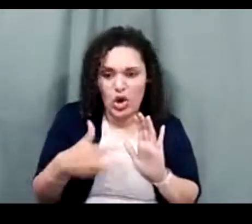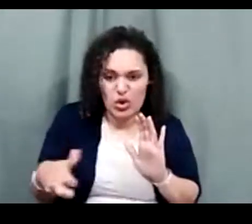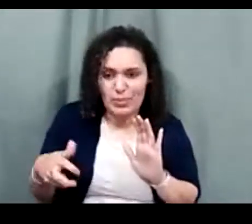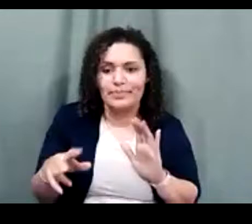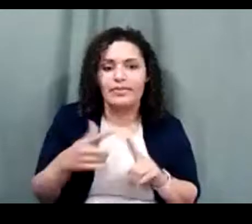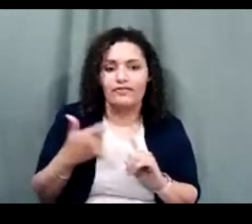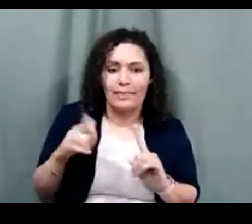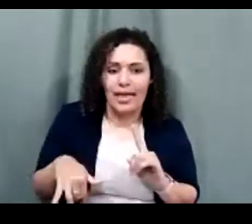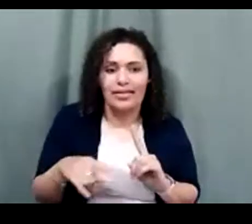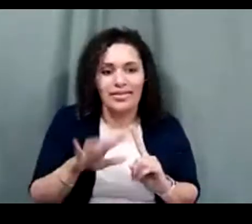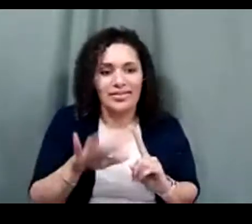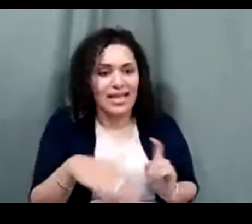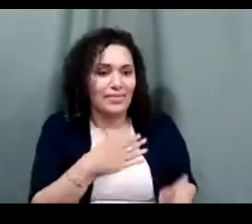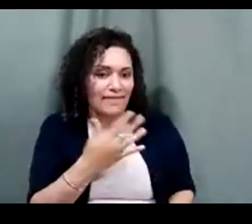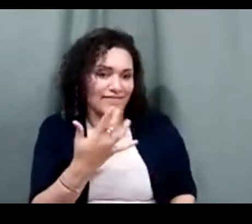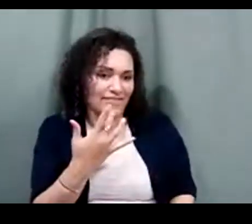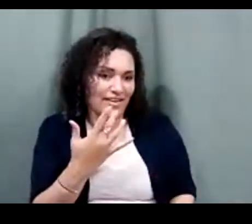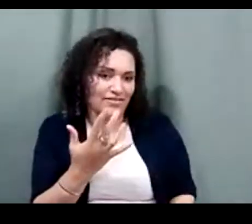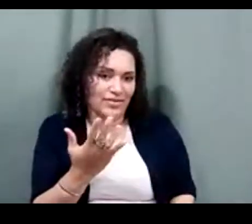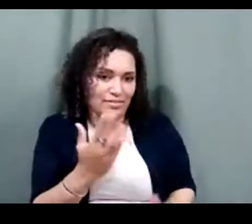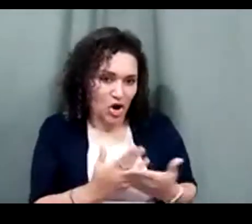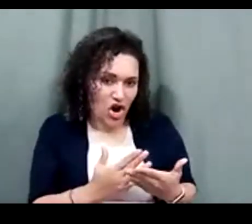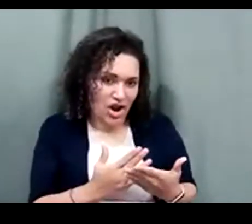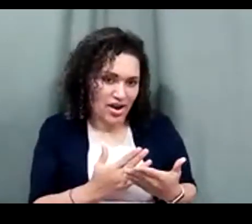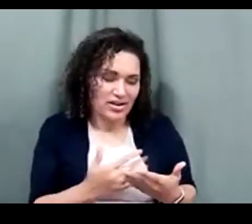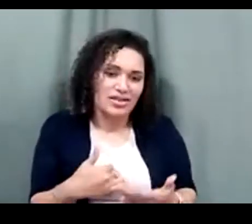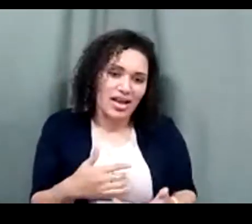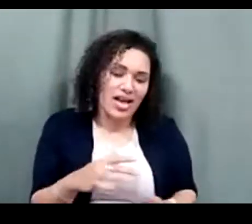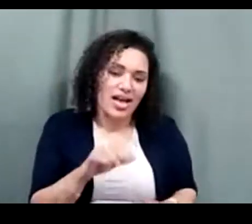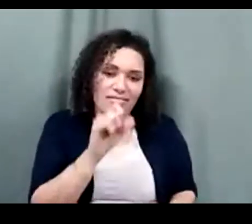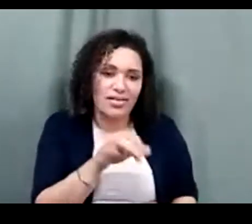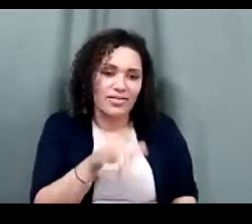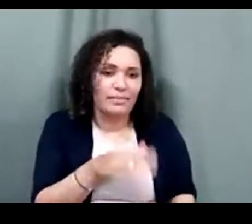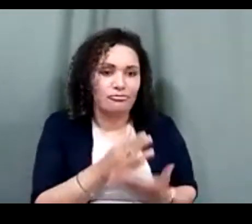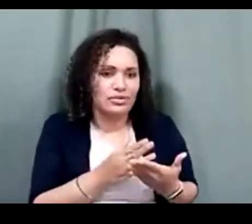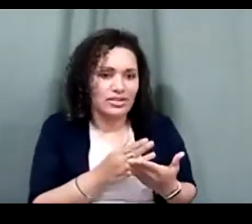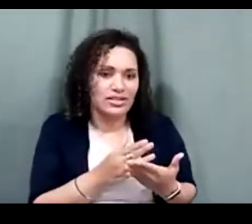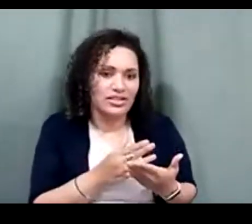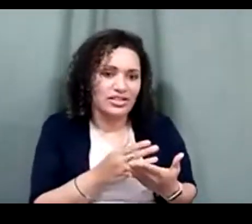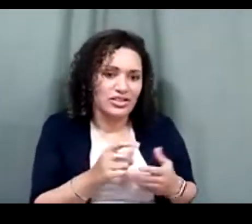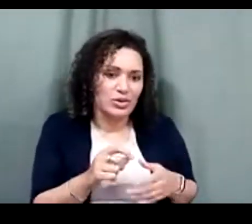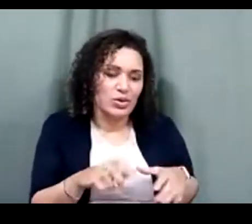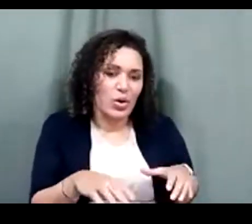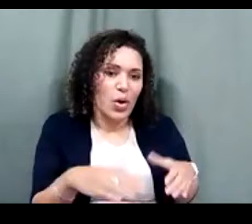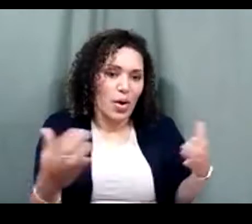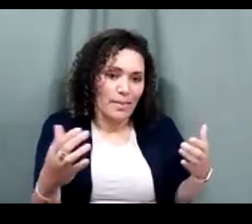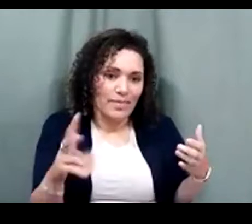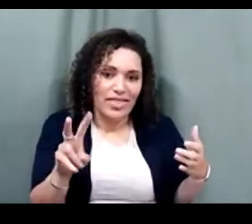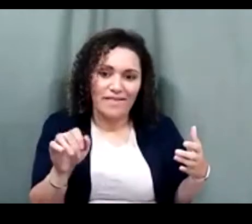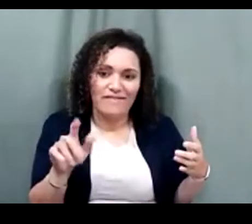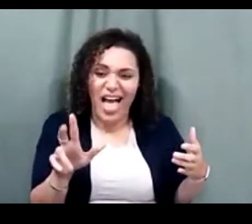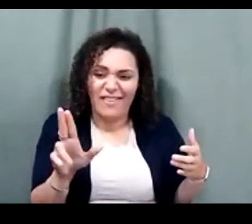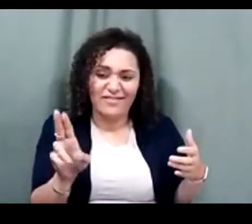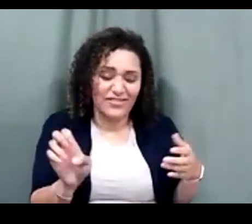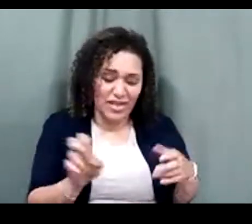my favorite part of the winemaking process. I love doing pump overs. You just you open the valve and it's like a fire hose of